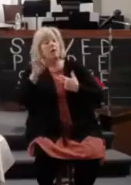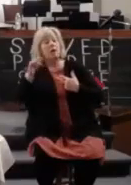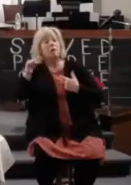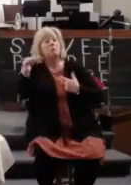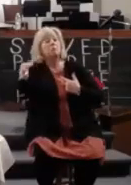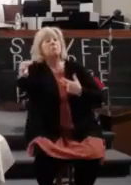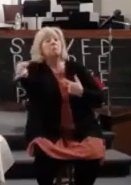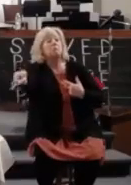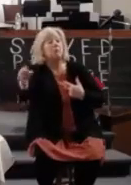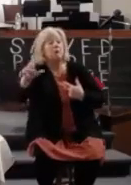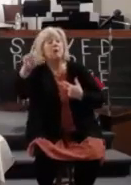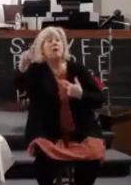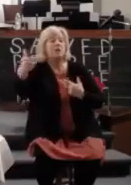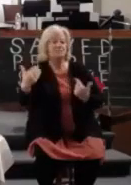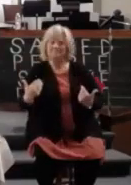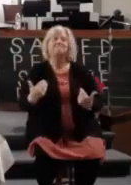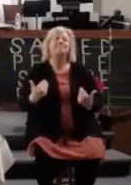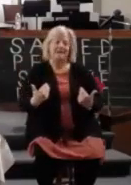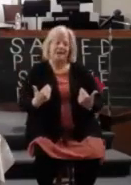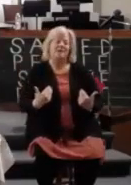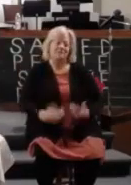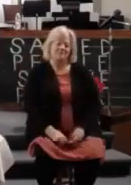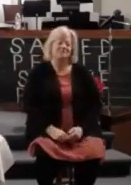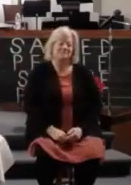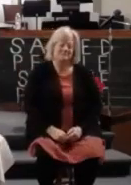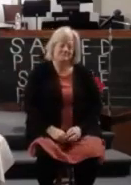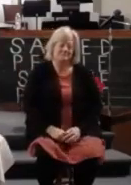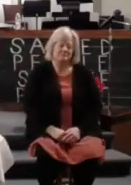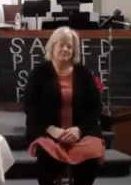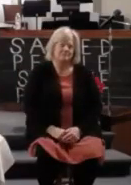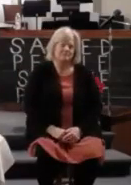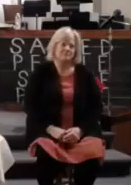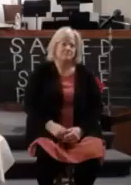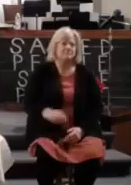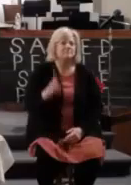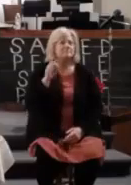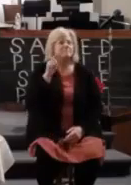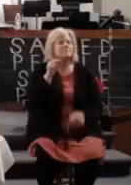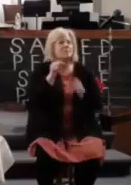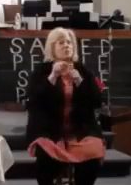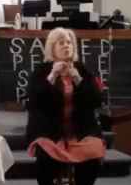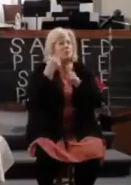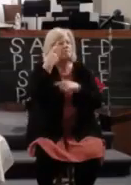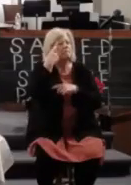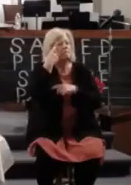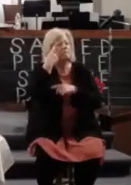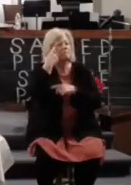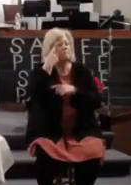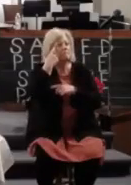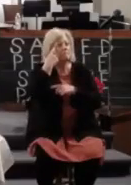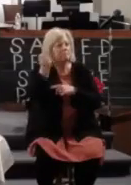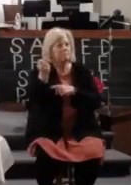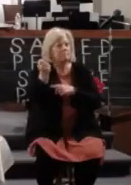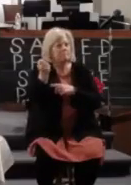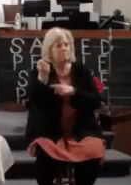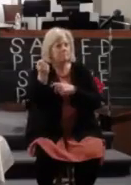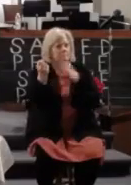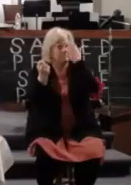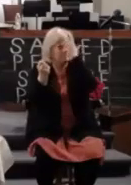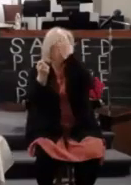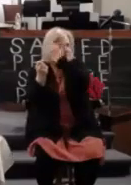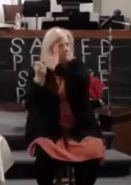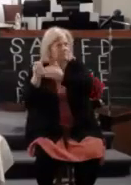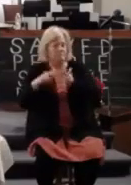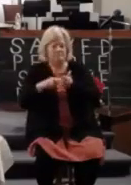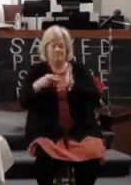but now. The word because here in verse 14 refers to the assurance